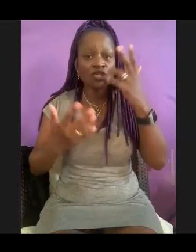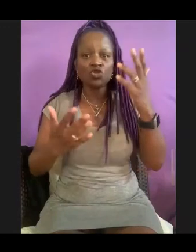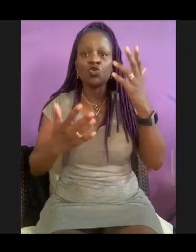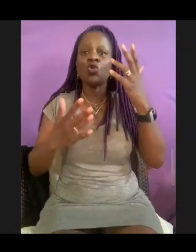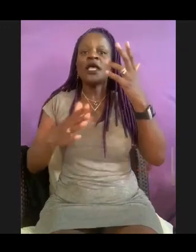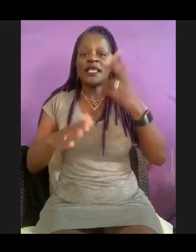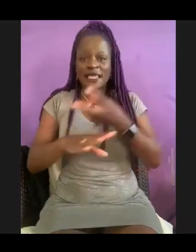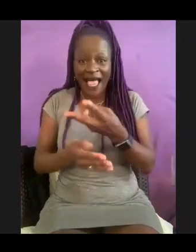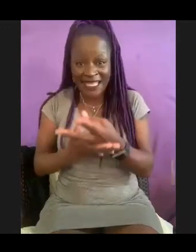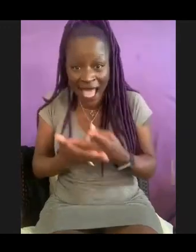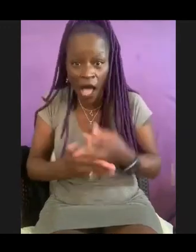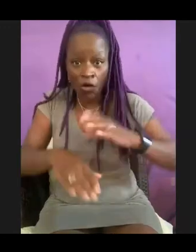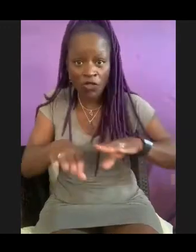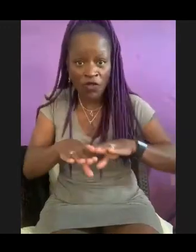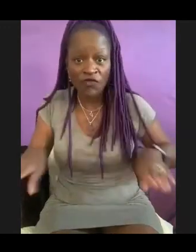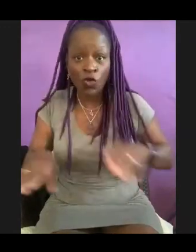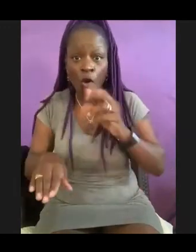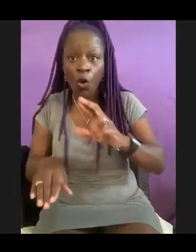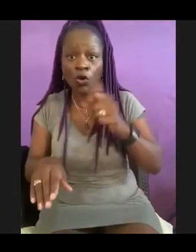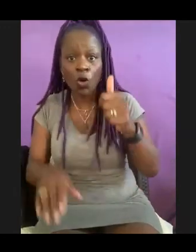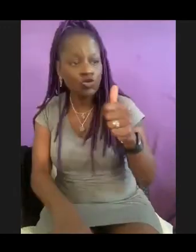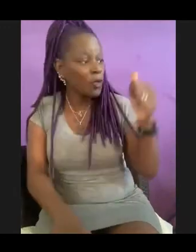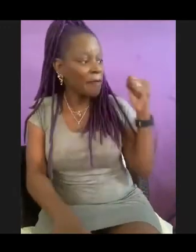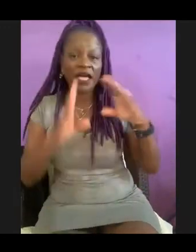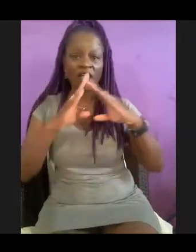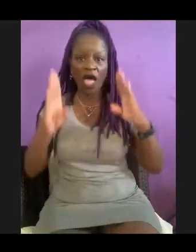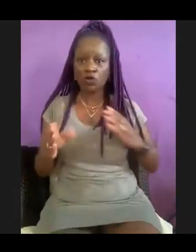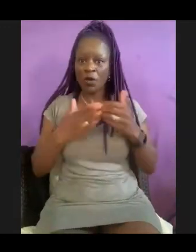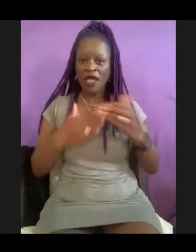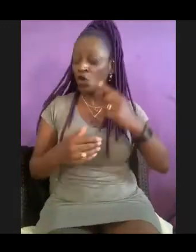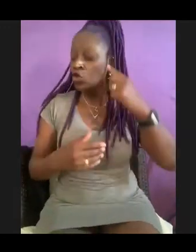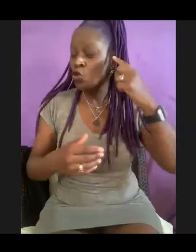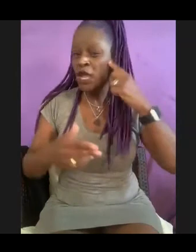to the back of the home when gunfire begins.